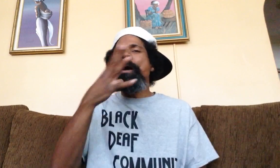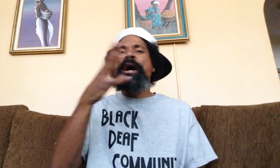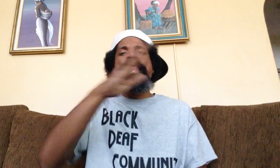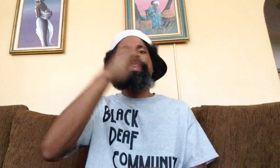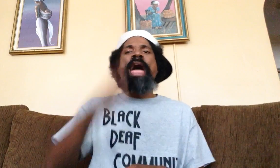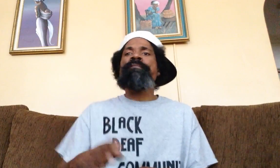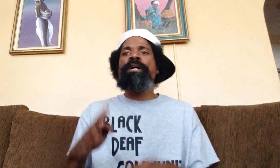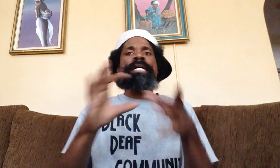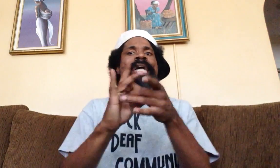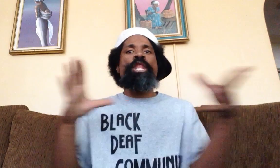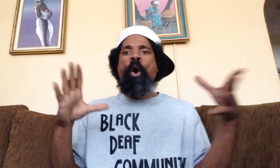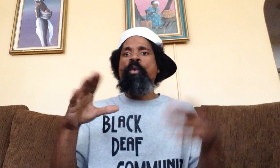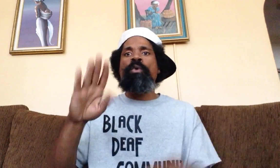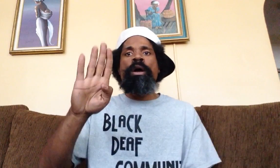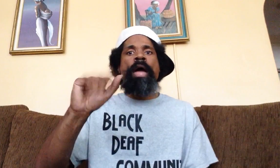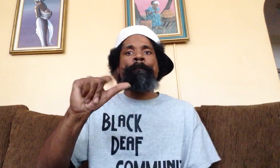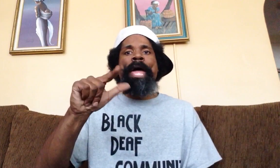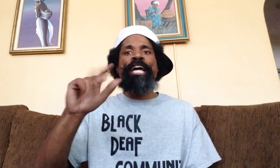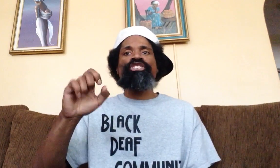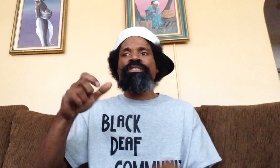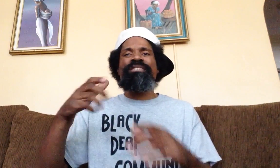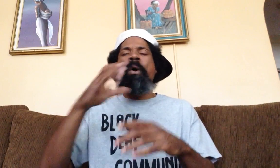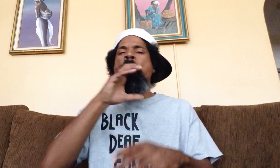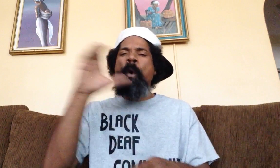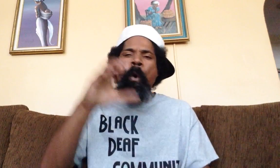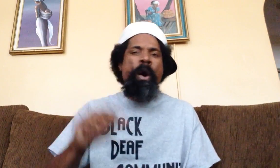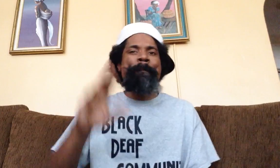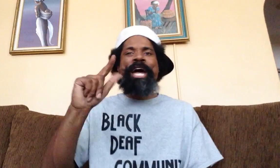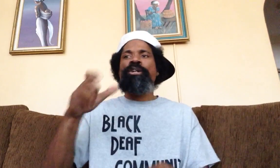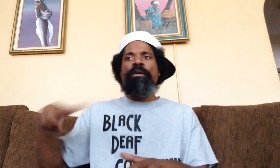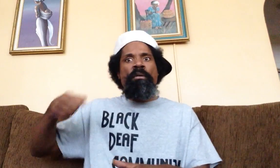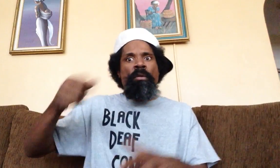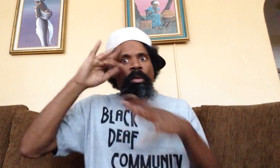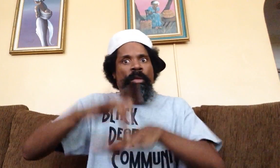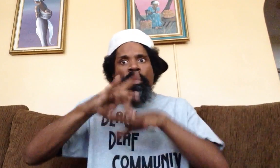Who's that guy? Oh, yeah, I was the one that was the instigator of walking off the court.